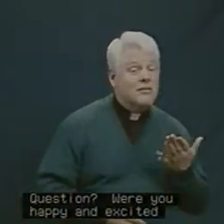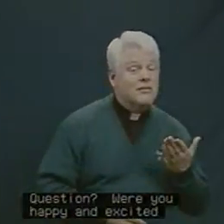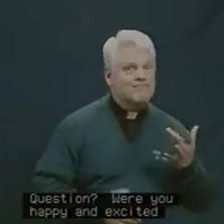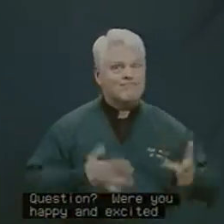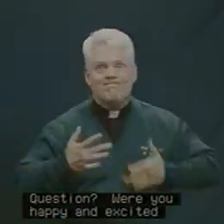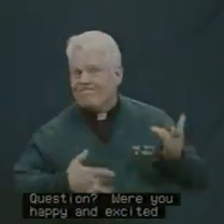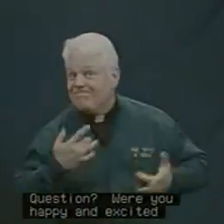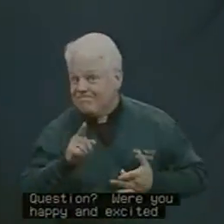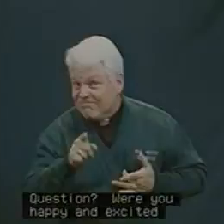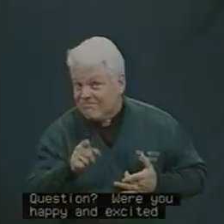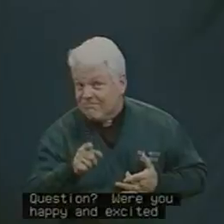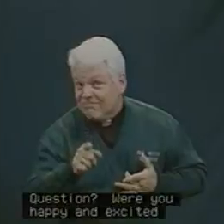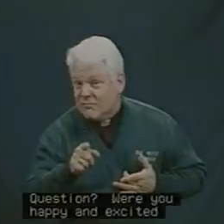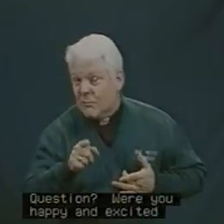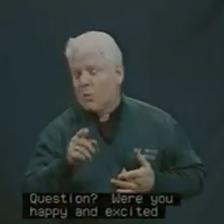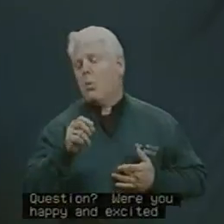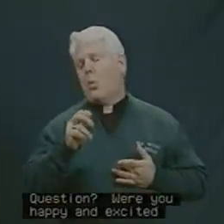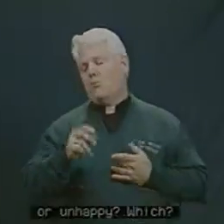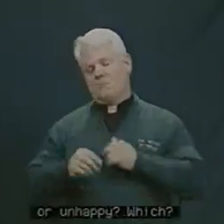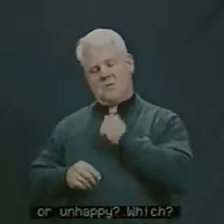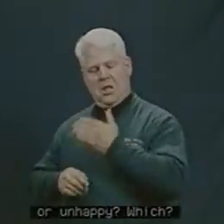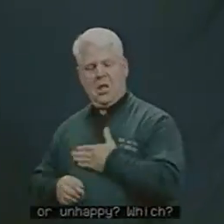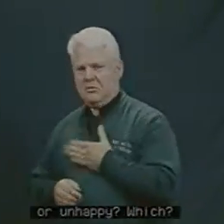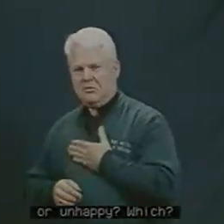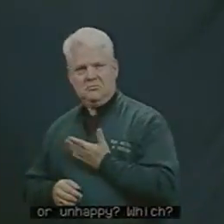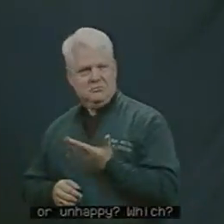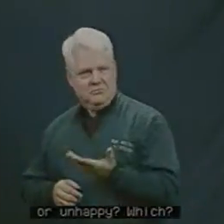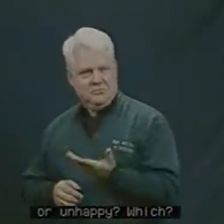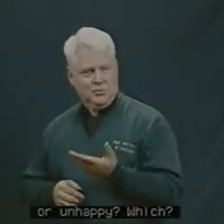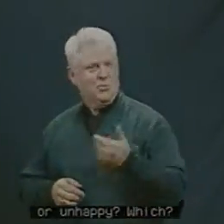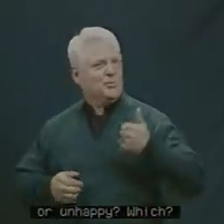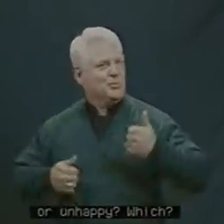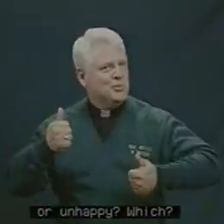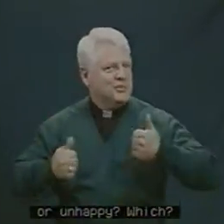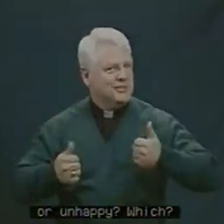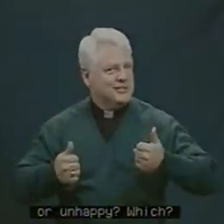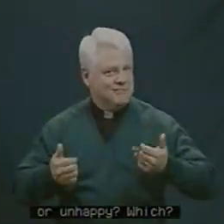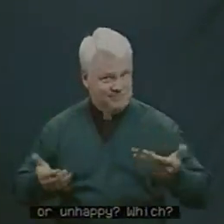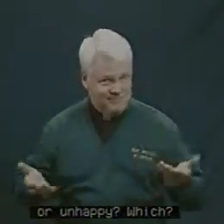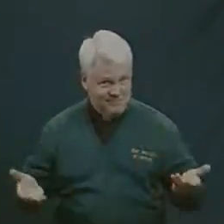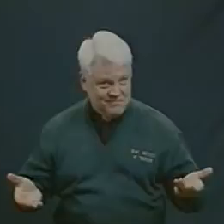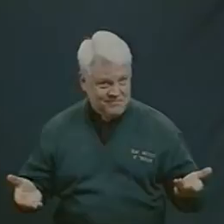Were you happy and excited? Or unhappy? Which? Which?